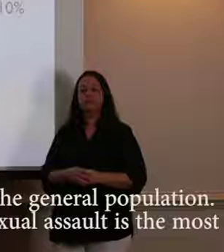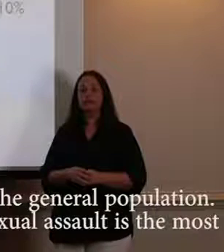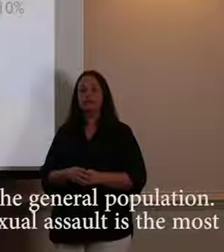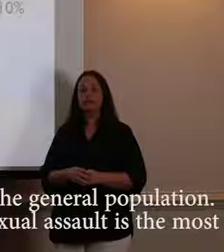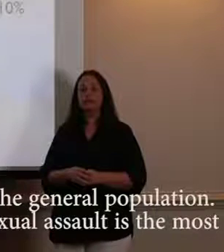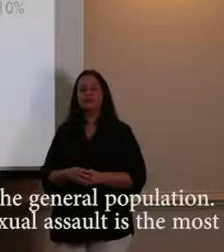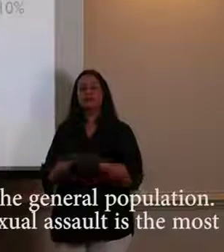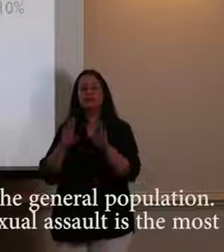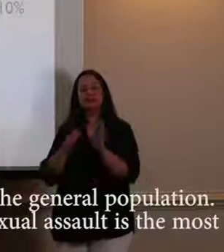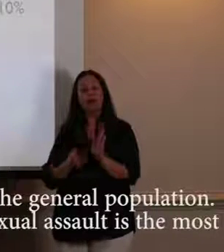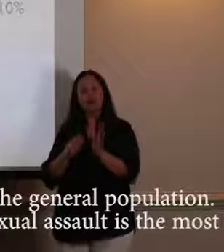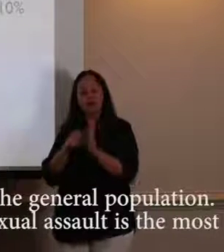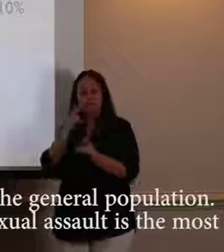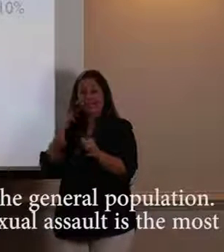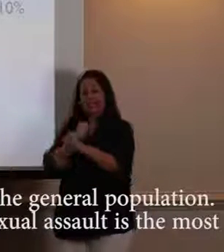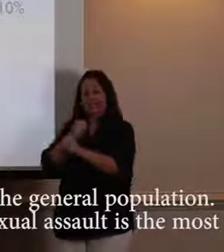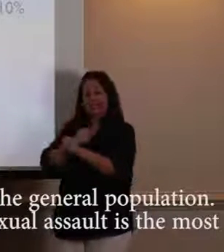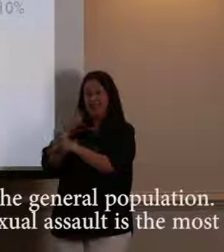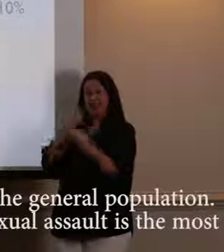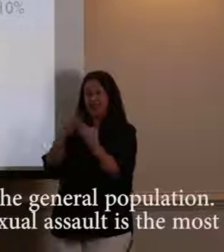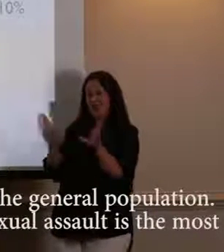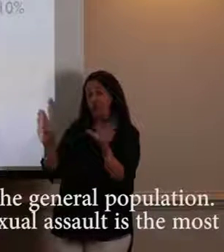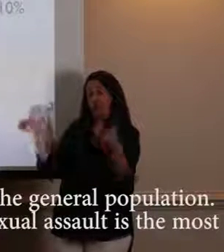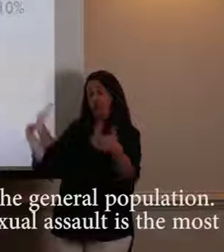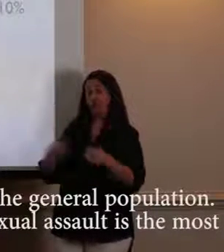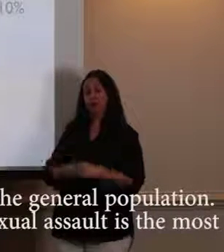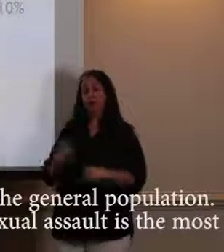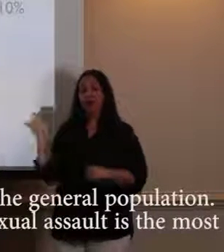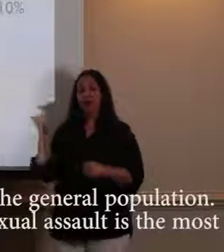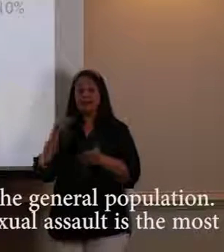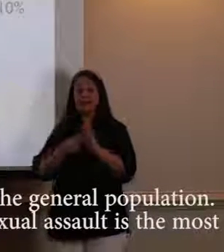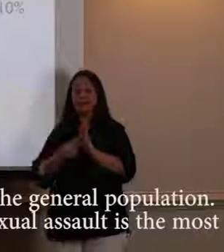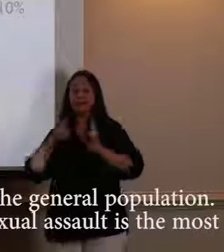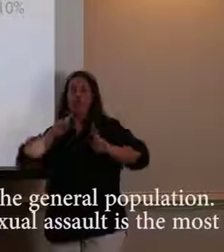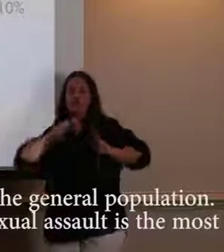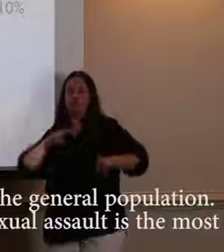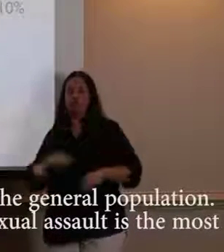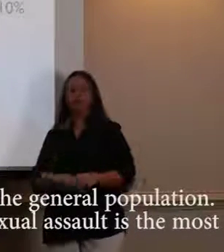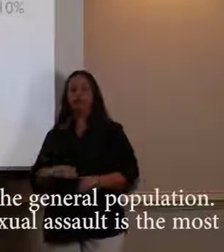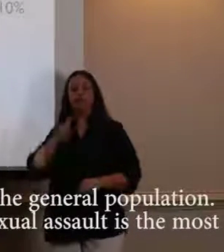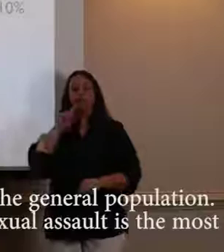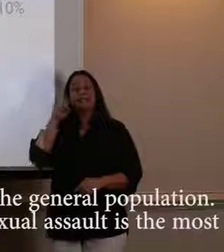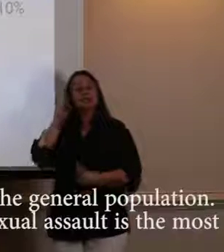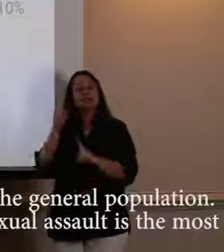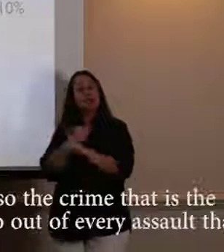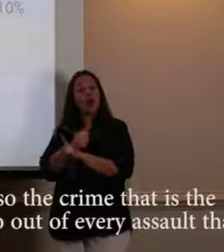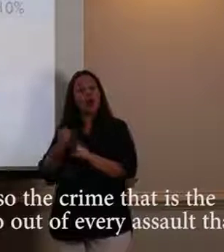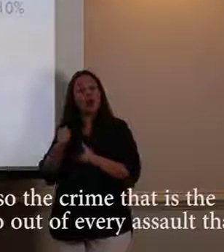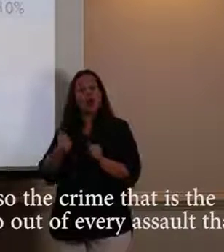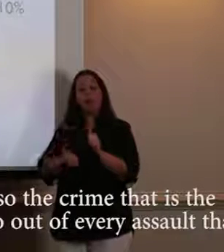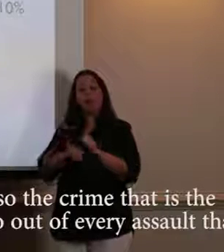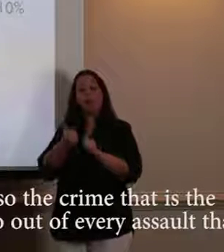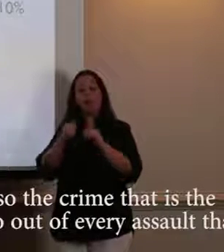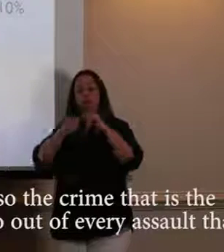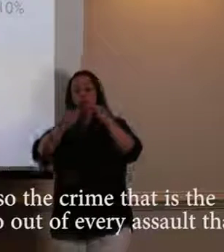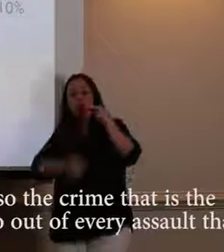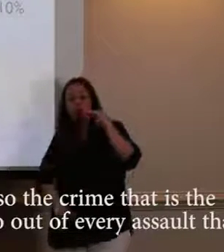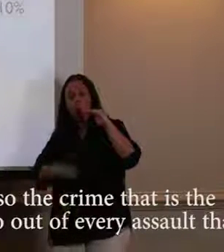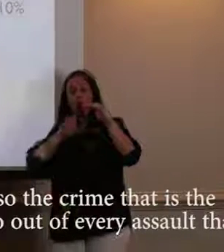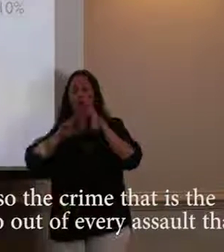So again, more statistics for the general population. This is about reporting. So sexual assault is the most underreported crime. It is also